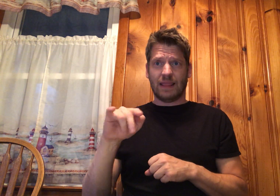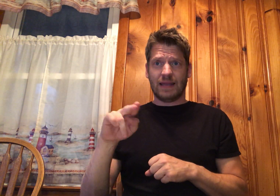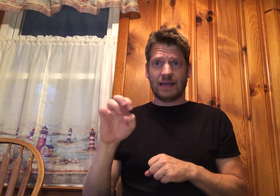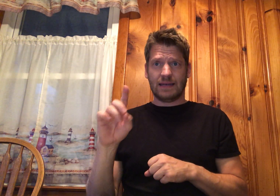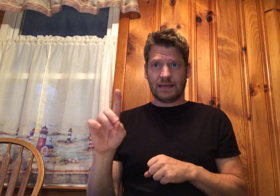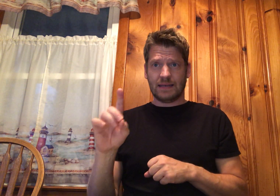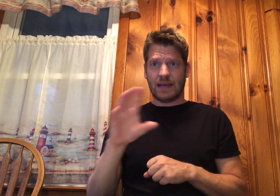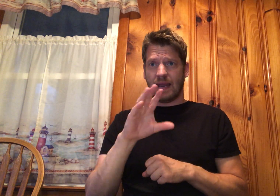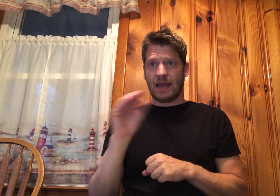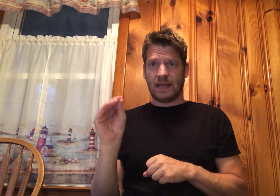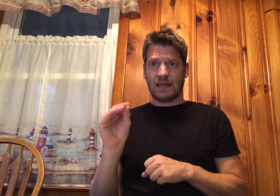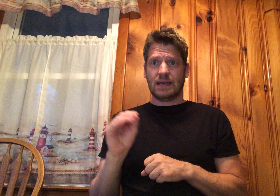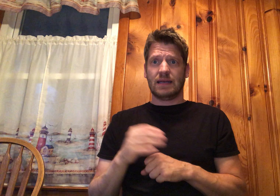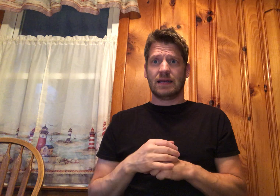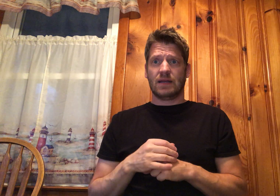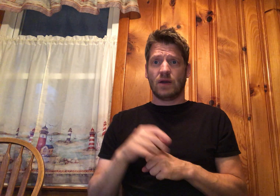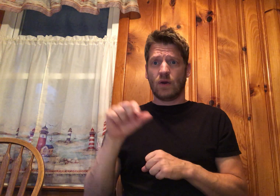and quantifiable